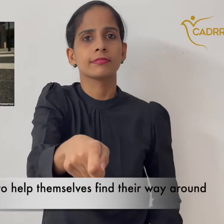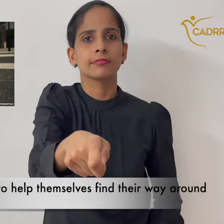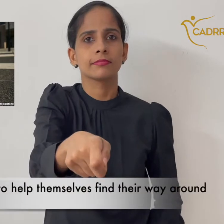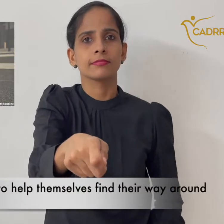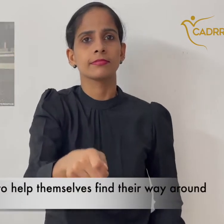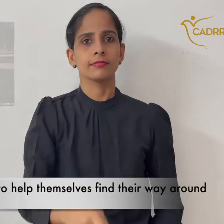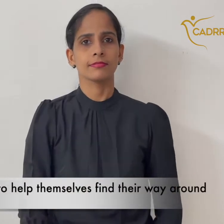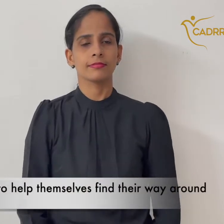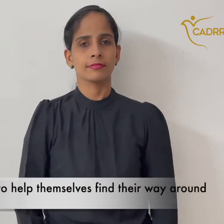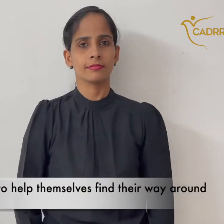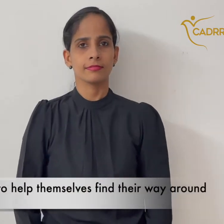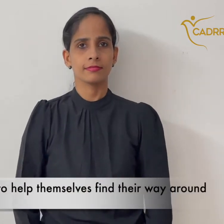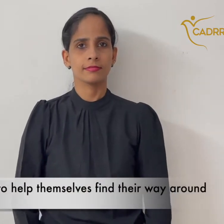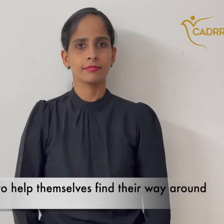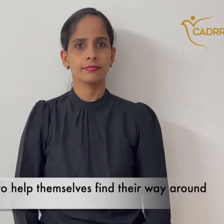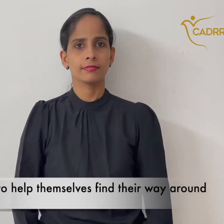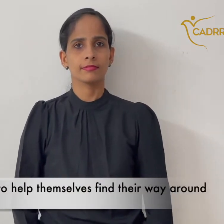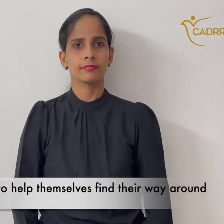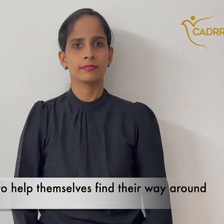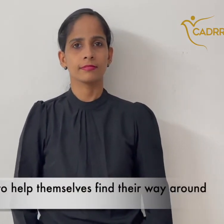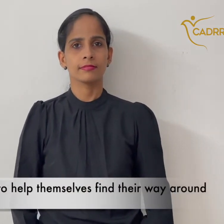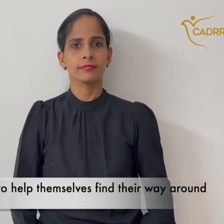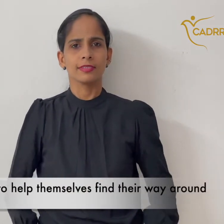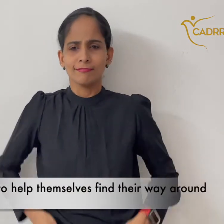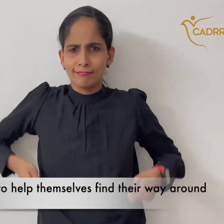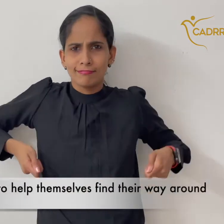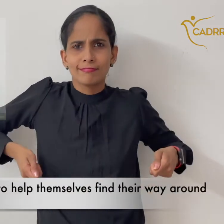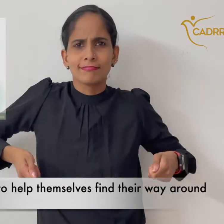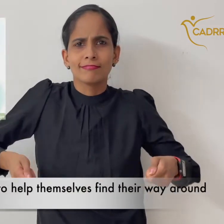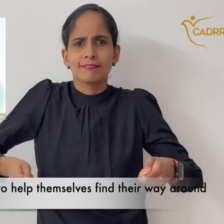help themselves find their way around.